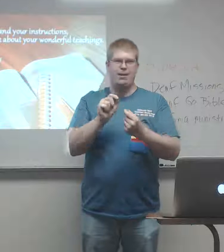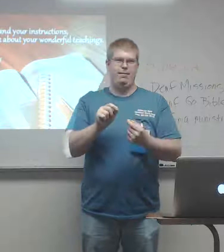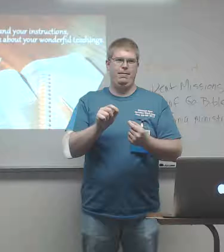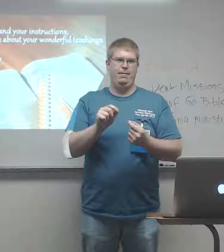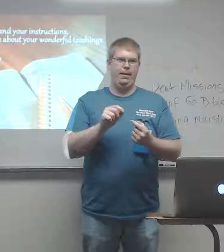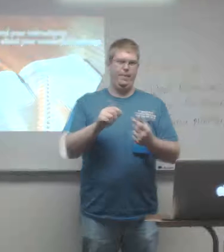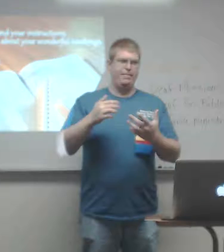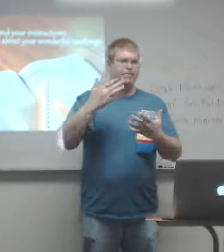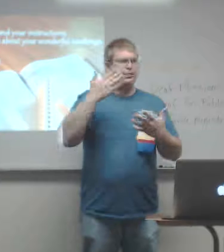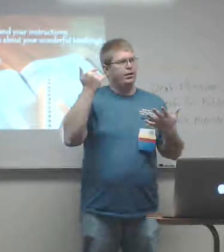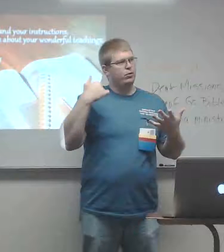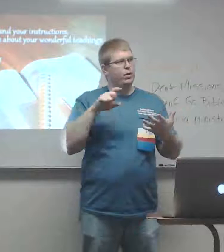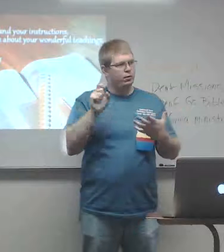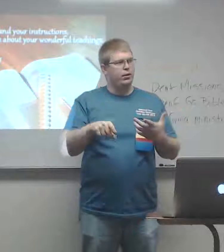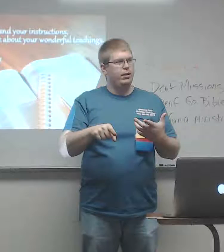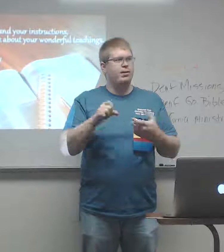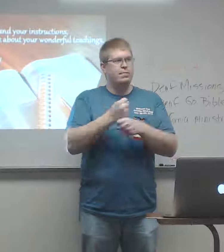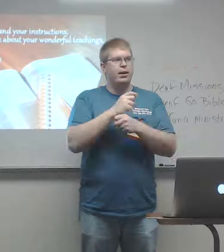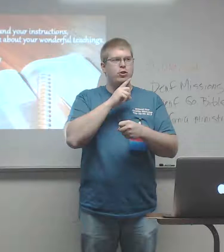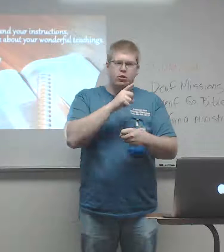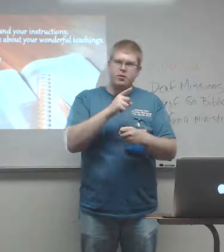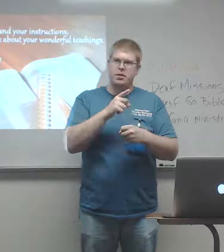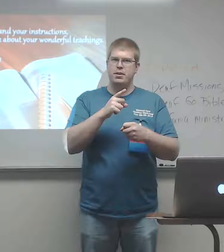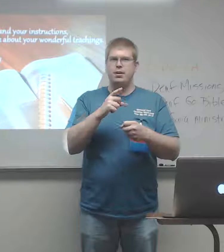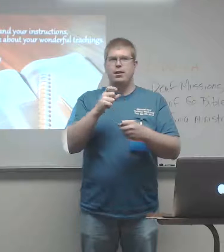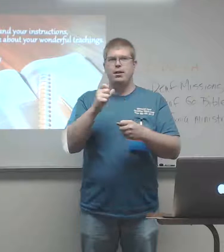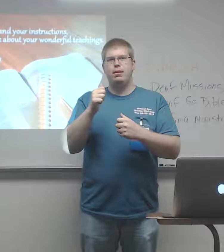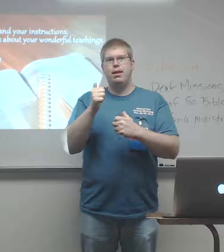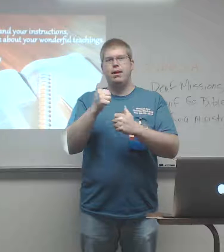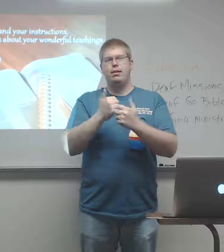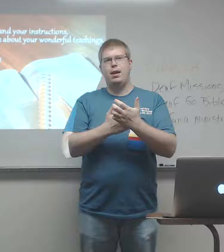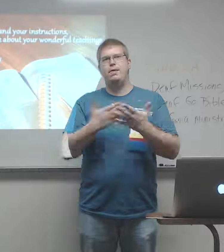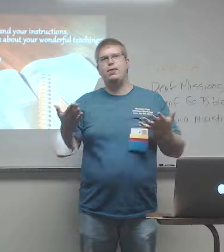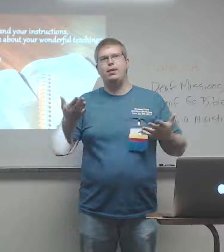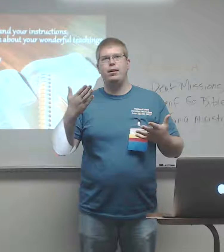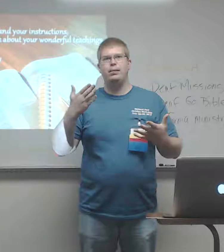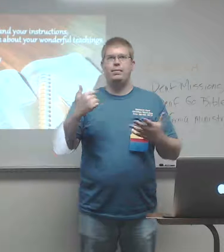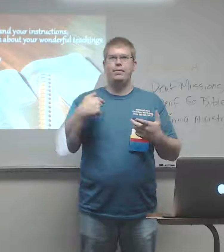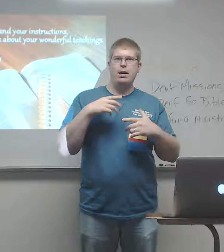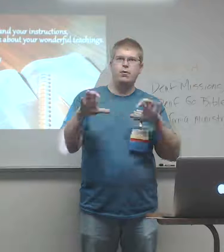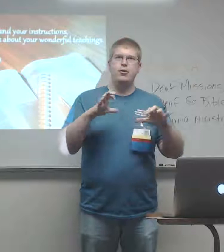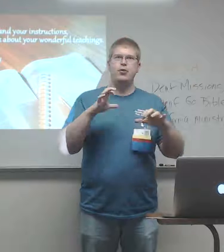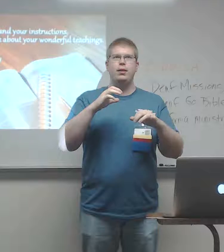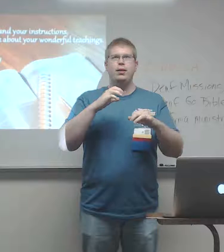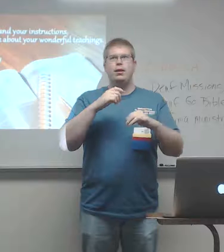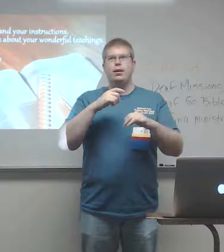Exactly. Because we need to make sure that everything that we're doing,